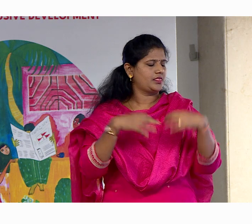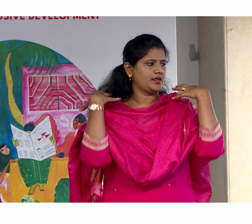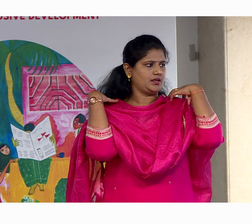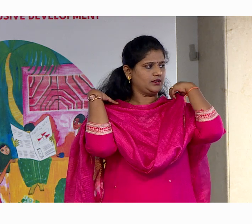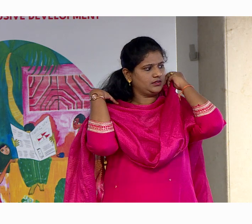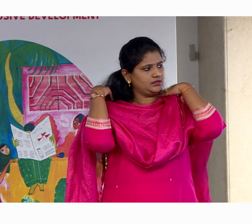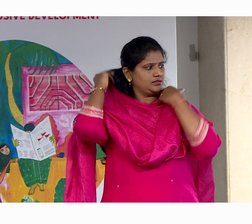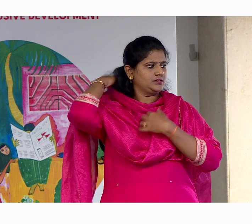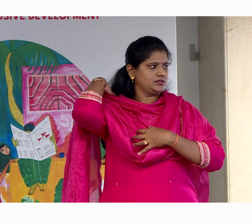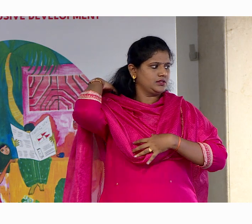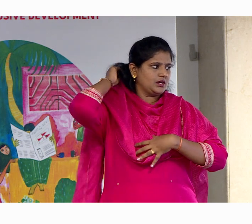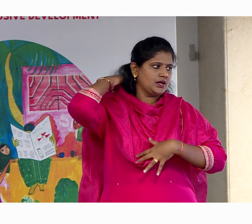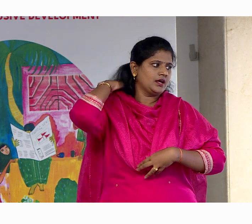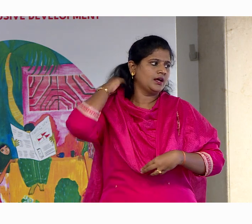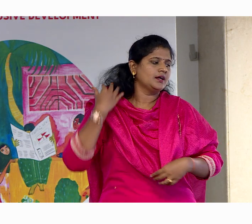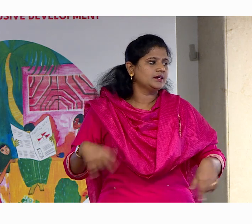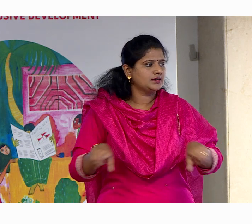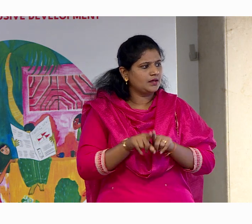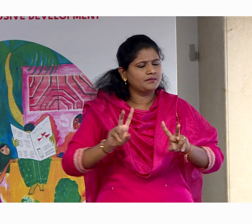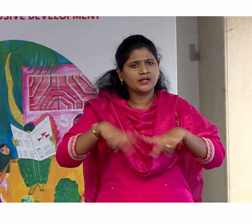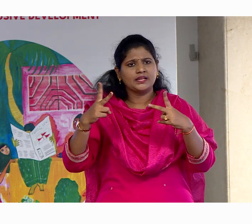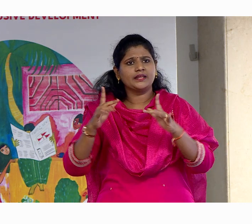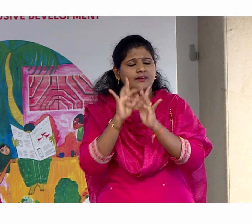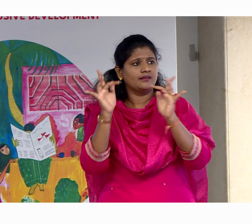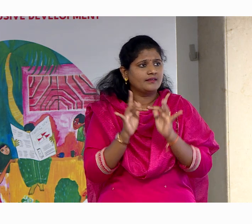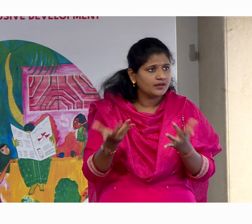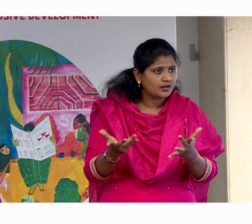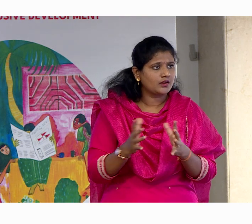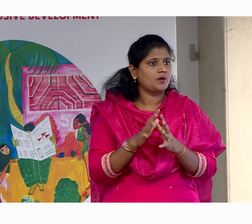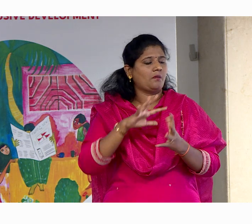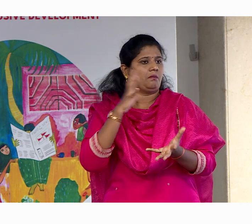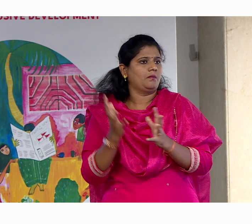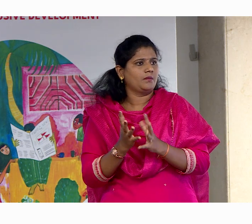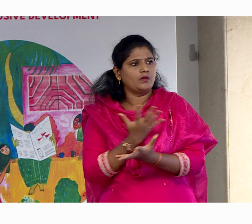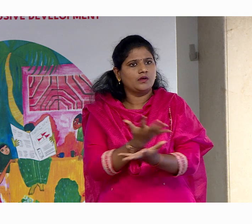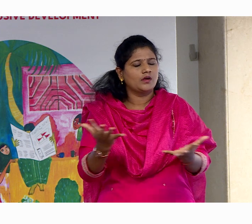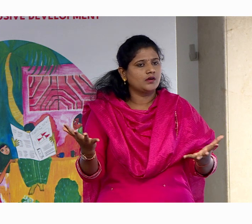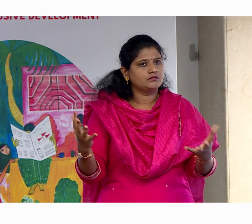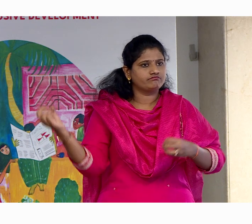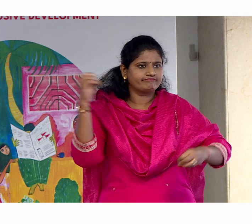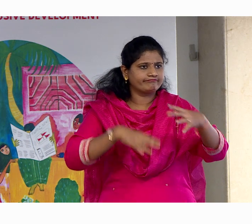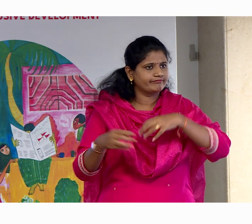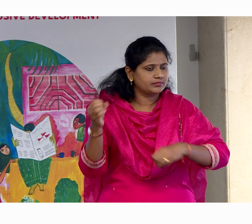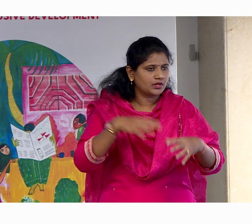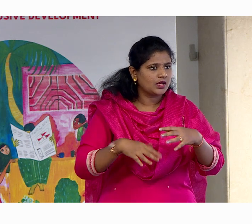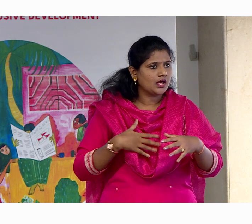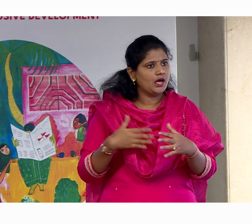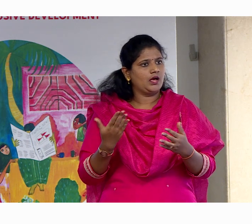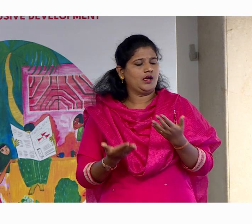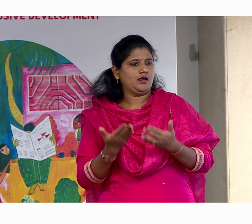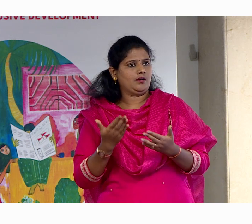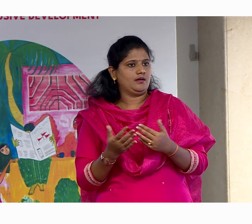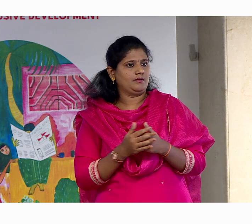that as an analogy with all the different sources of evidence that we showed you earlier, going into this compost heap. And somehow,